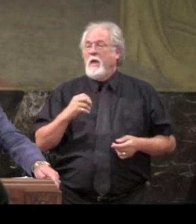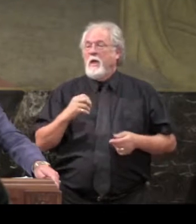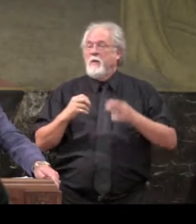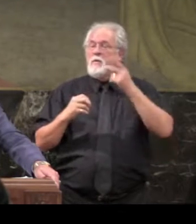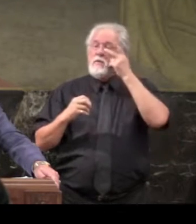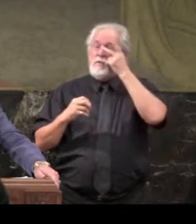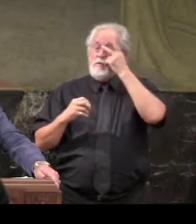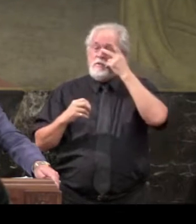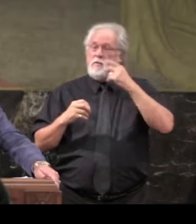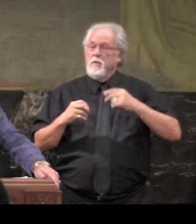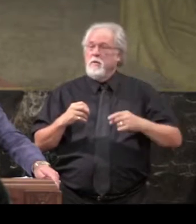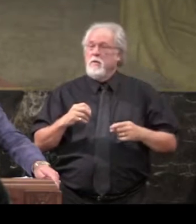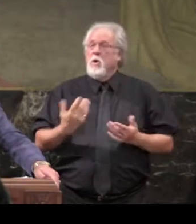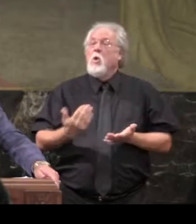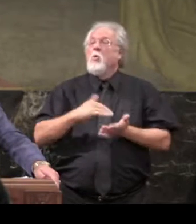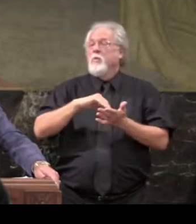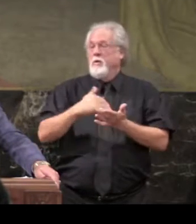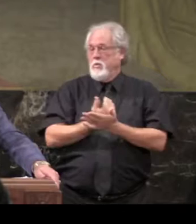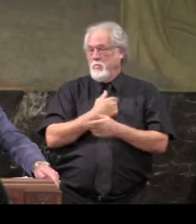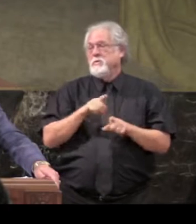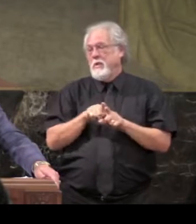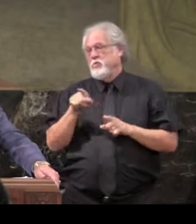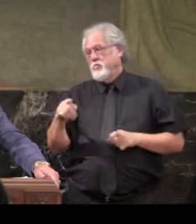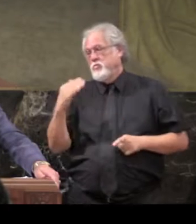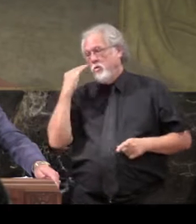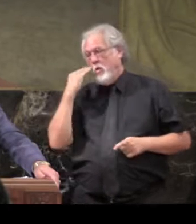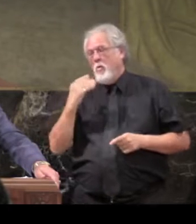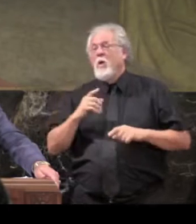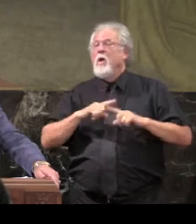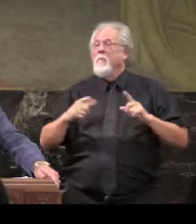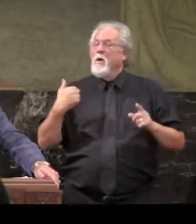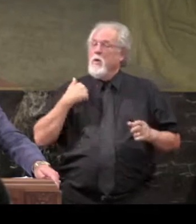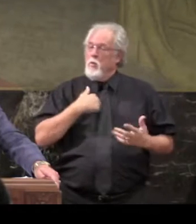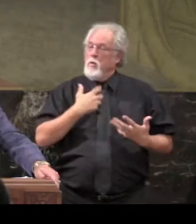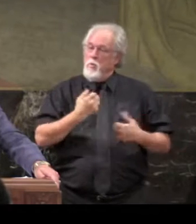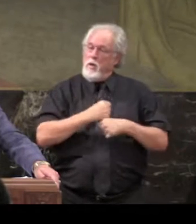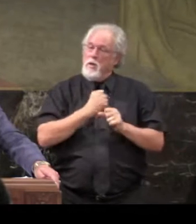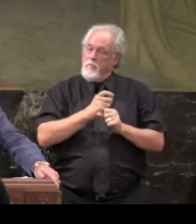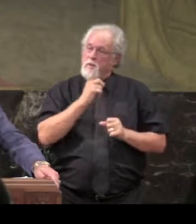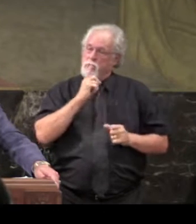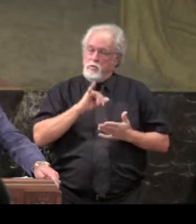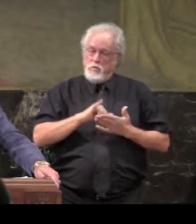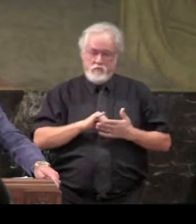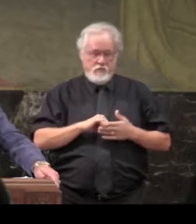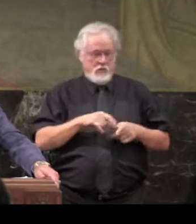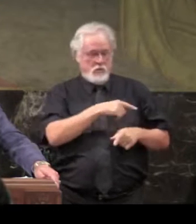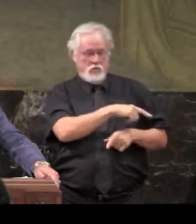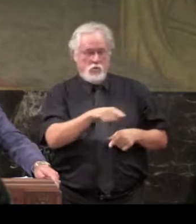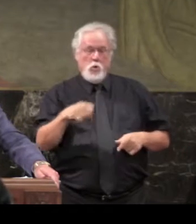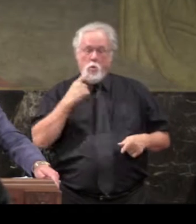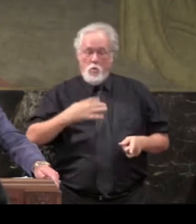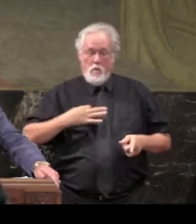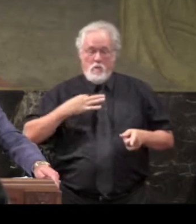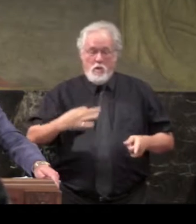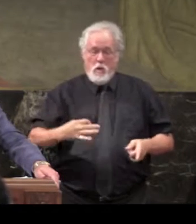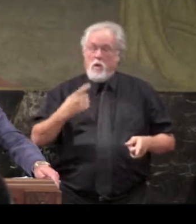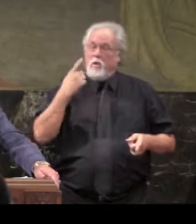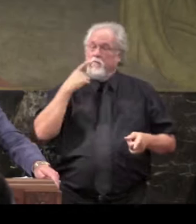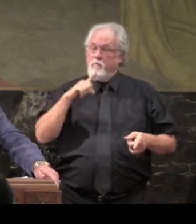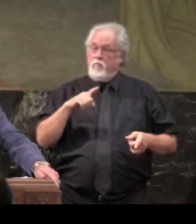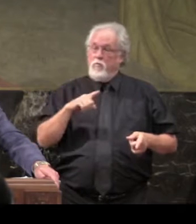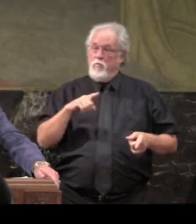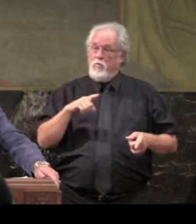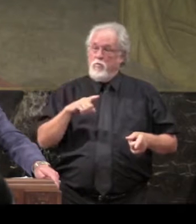fact, renewals, as you know. But we want to make sure that the entities that are applying for